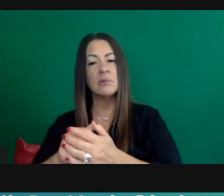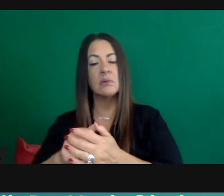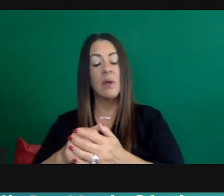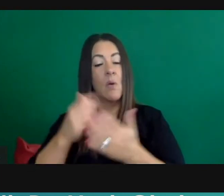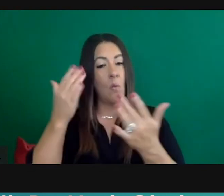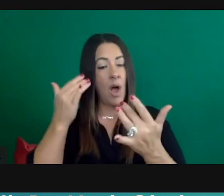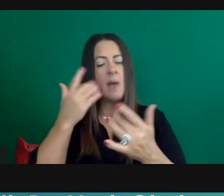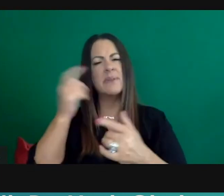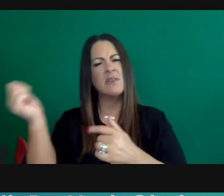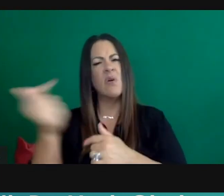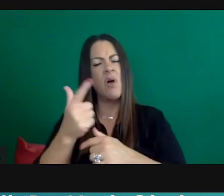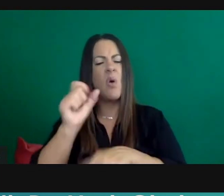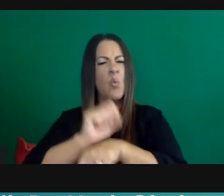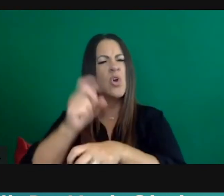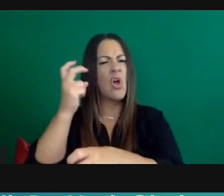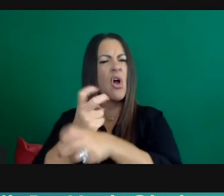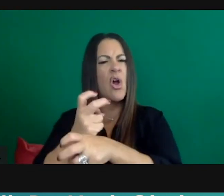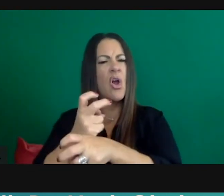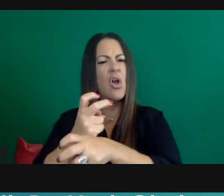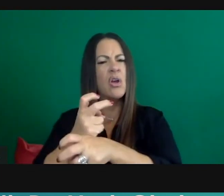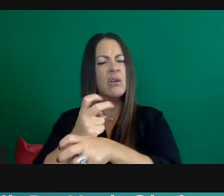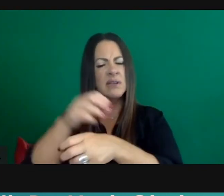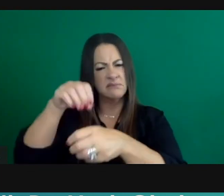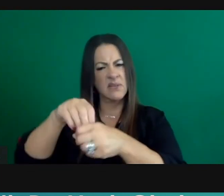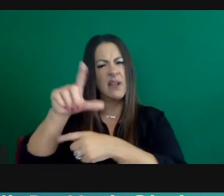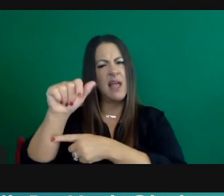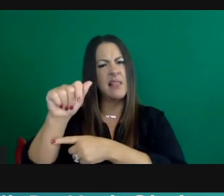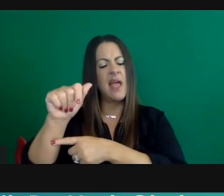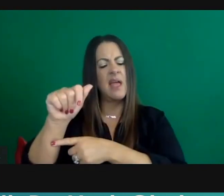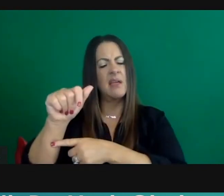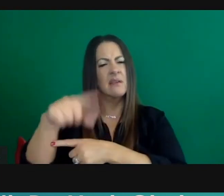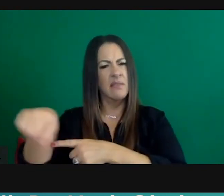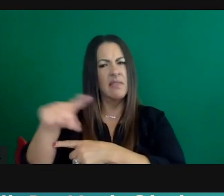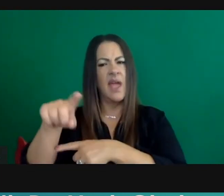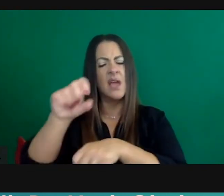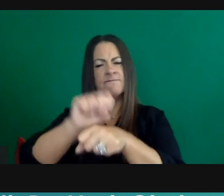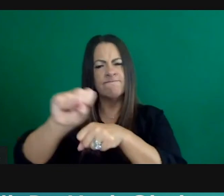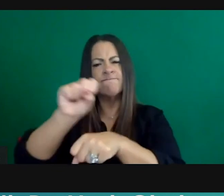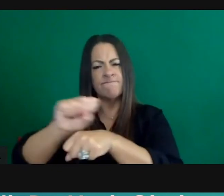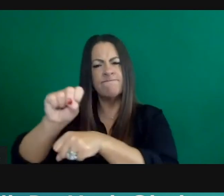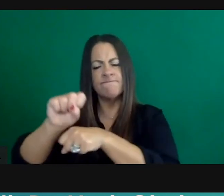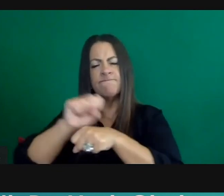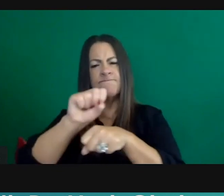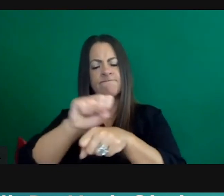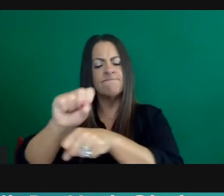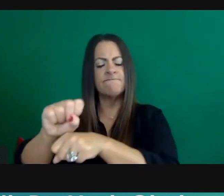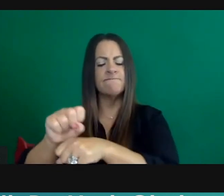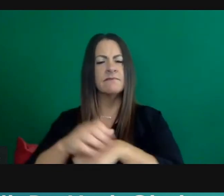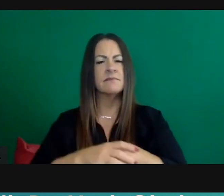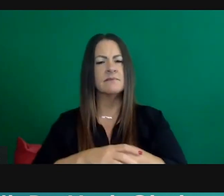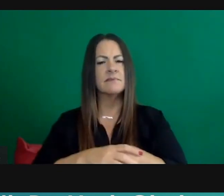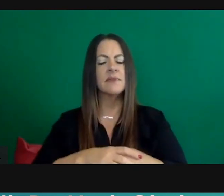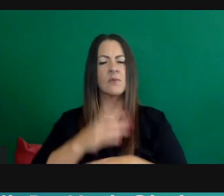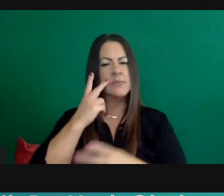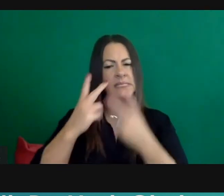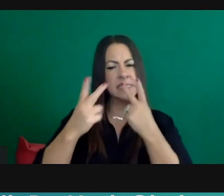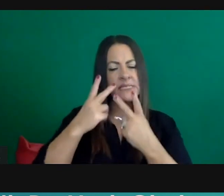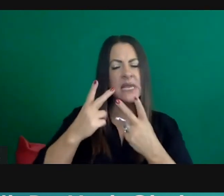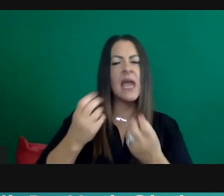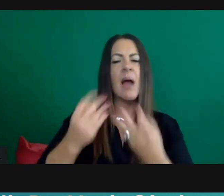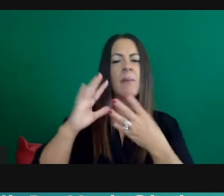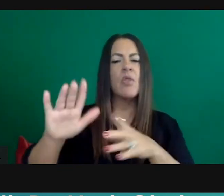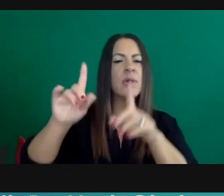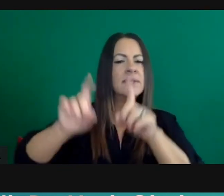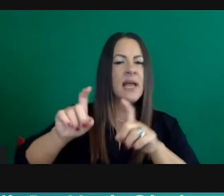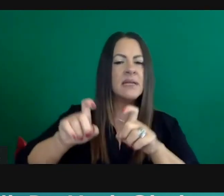from a number of people in the Los Angeles community, where we've seen increased testing, a focus on